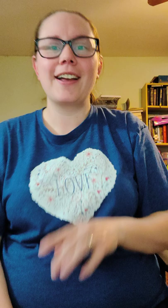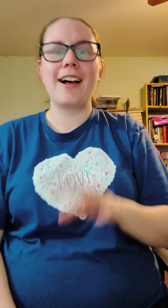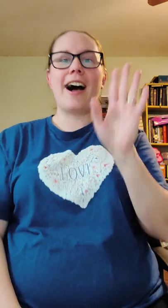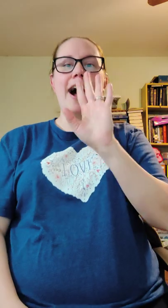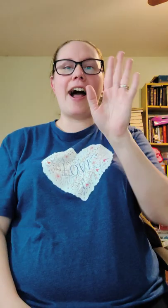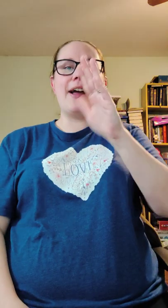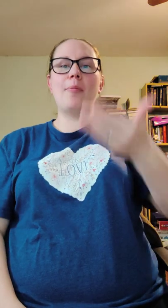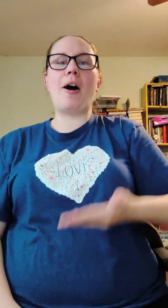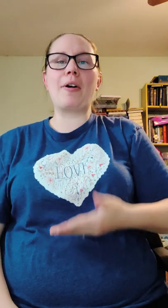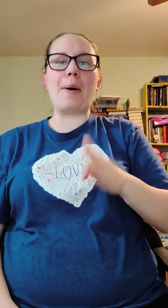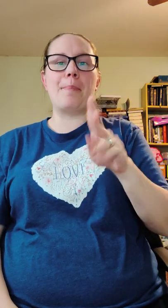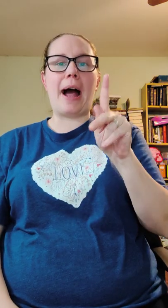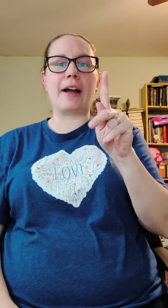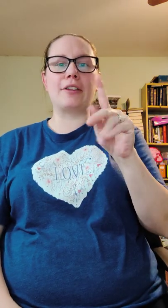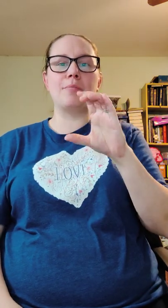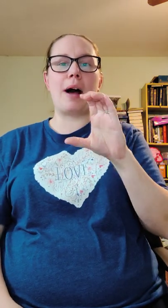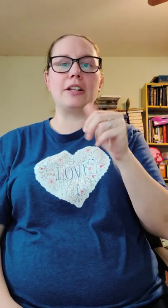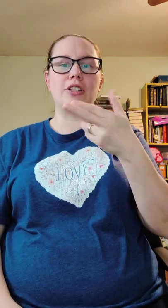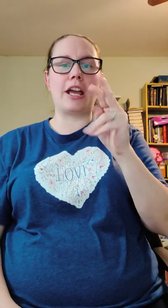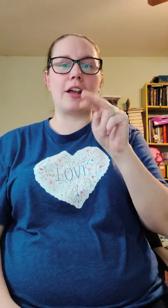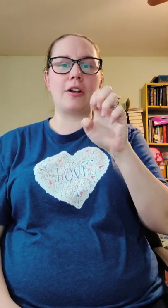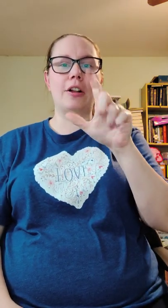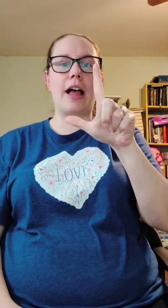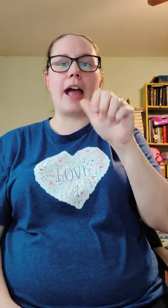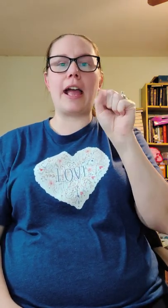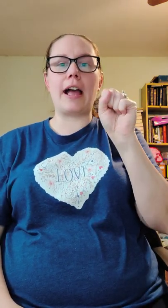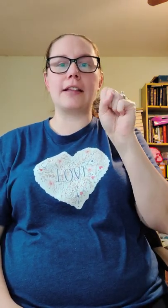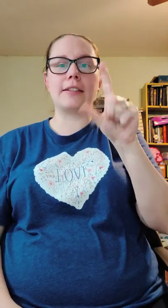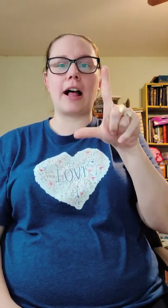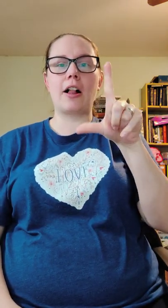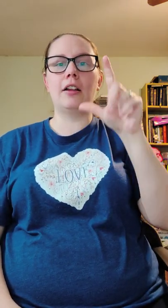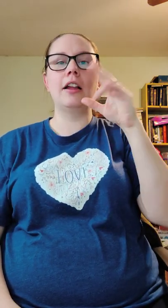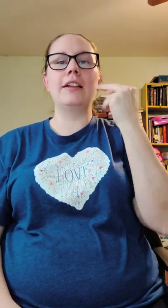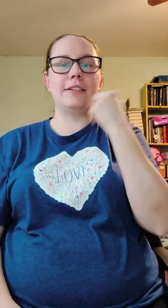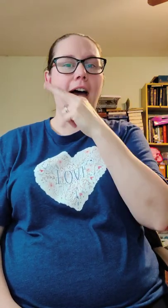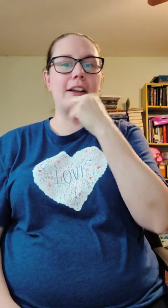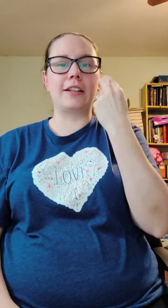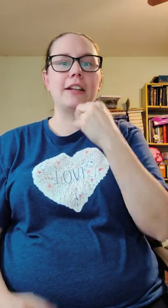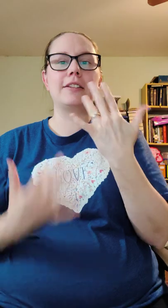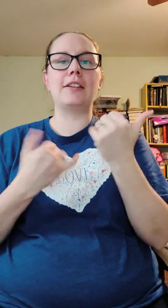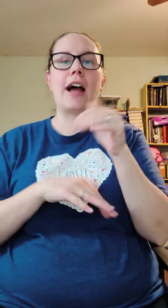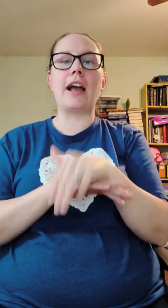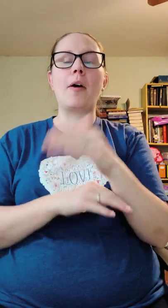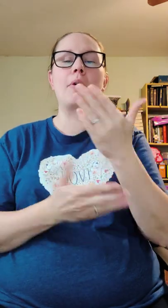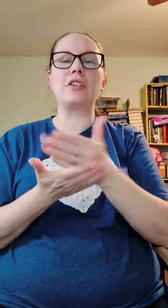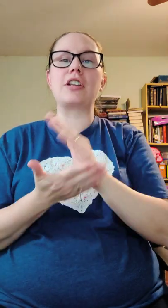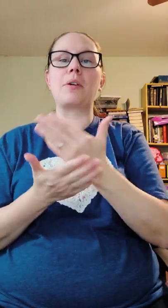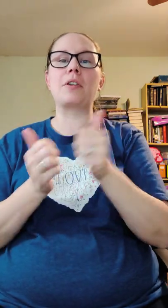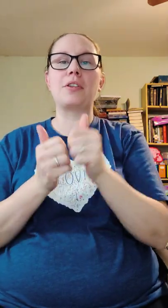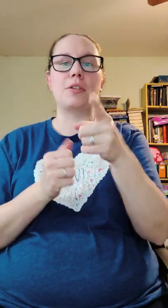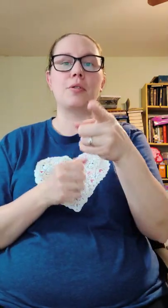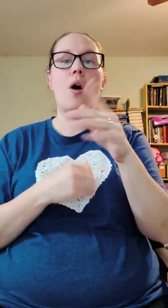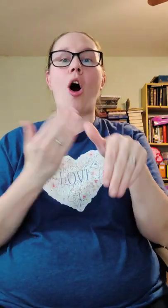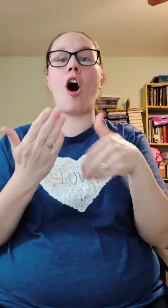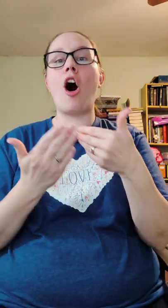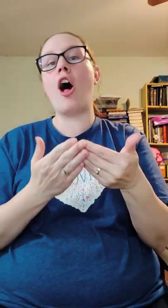Hi, welcome back to my channel ASL Natalie. Tonight I want to share with you all